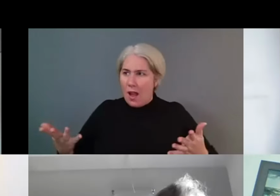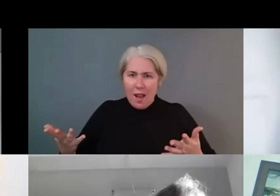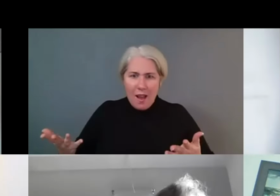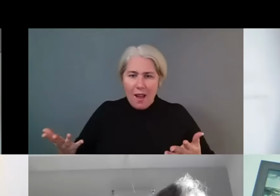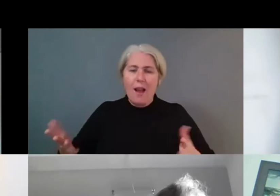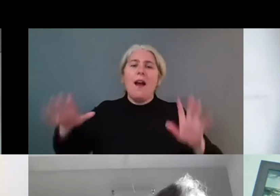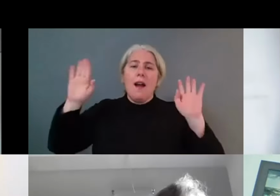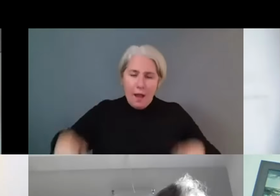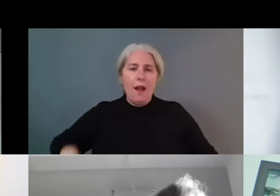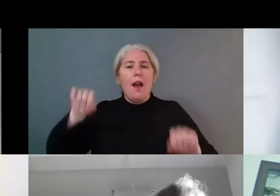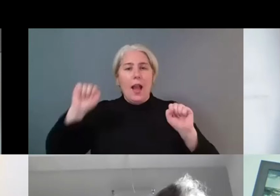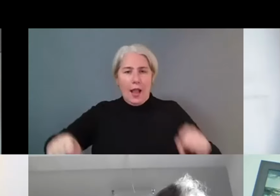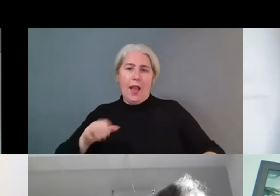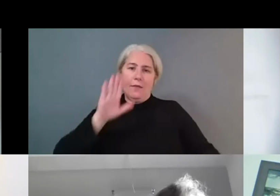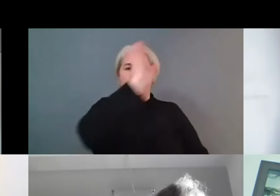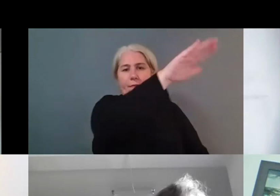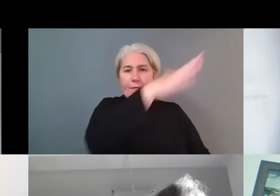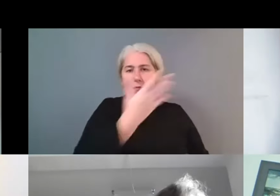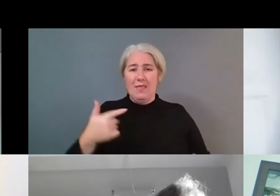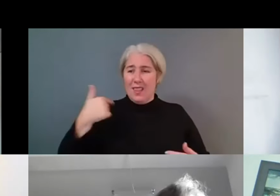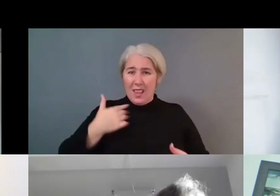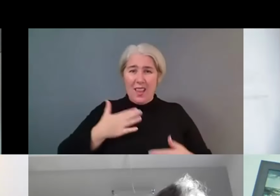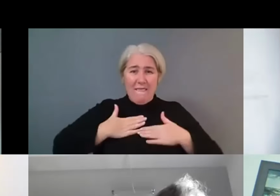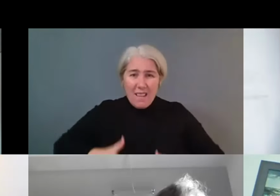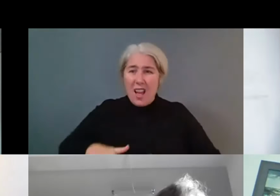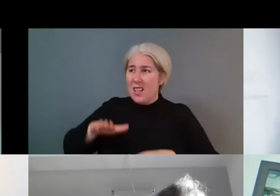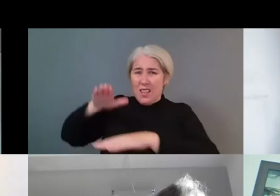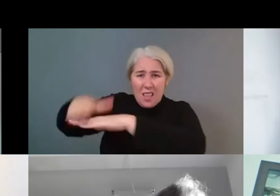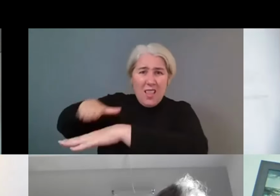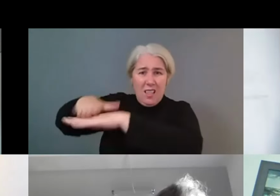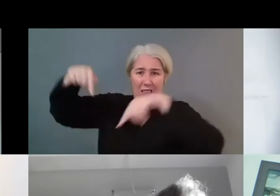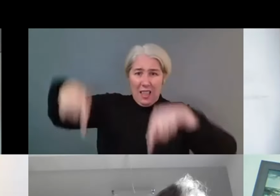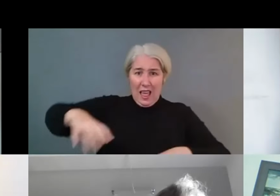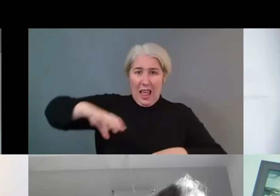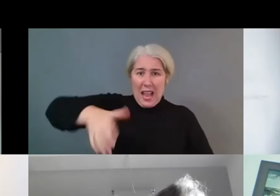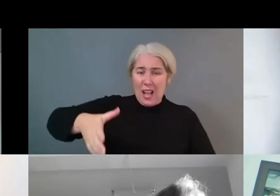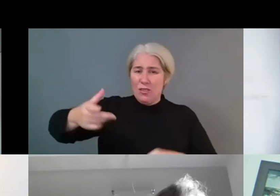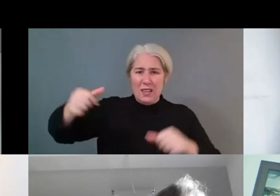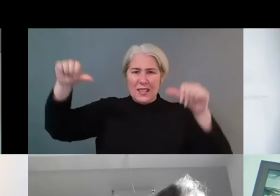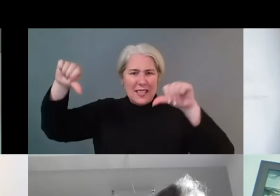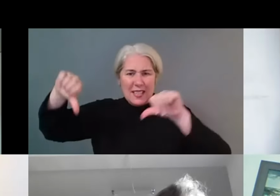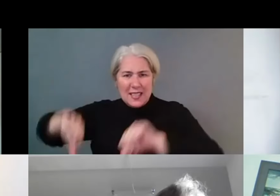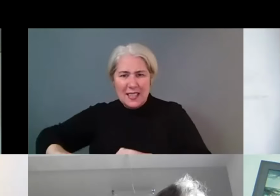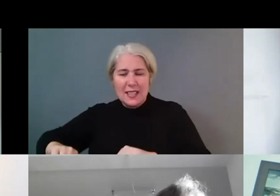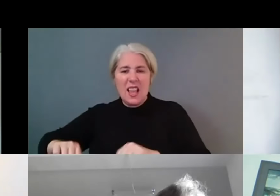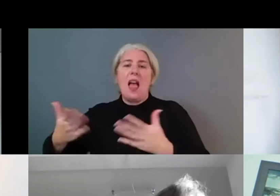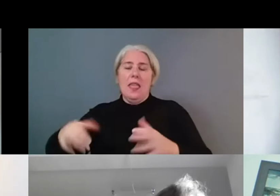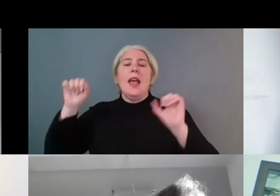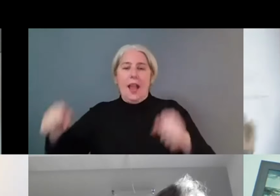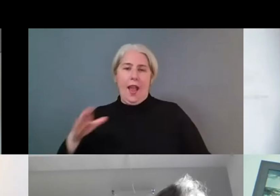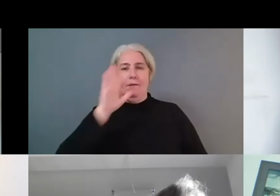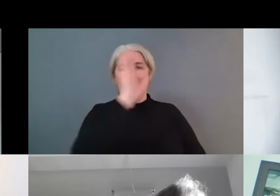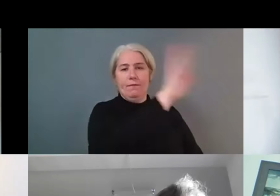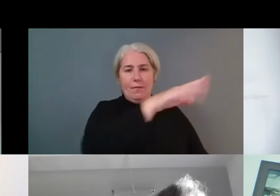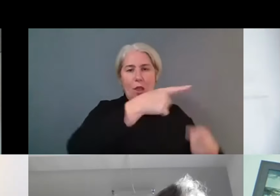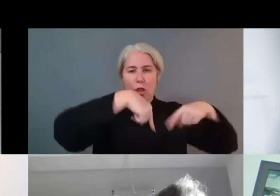for which there is no effective complaint procedure, which makes it often very easy to turn to the CRPD committee. But yes, as